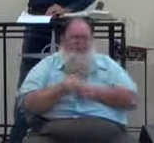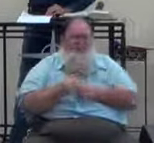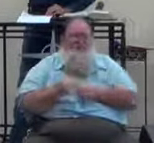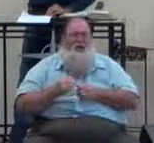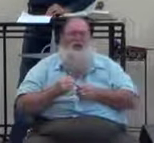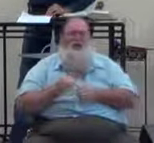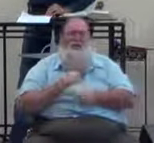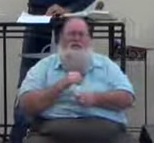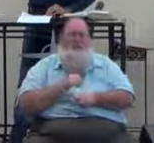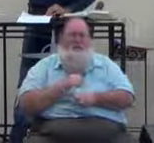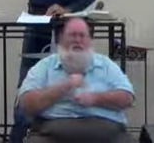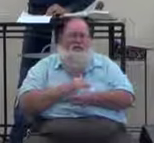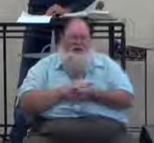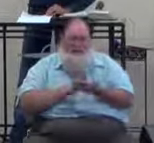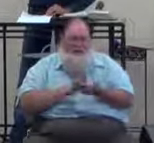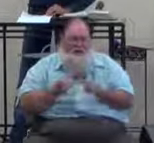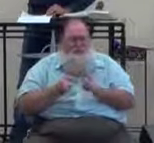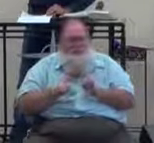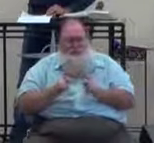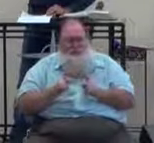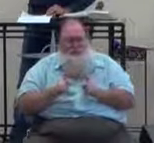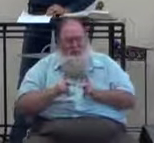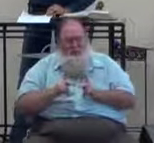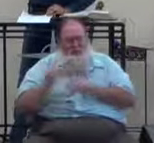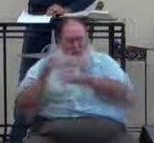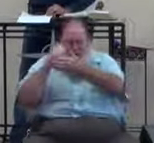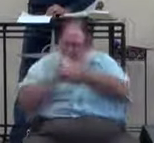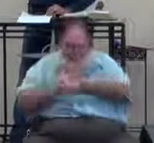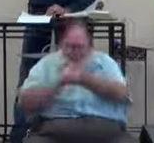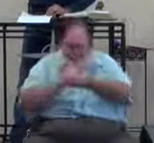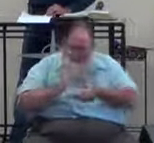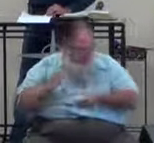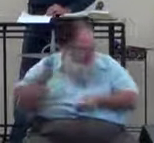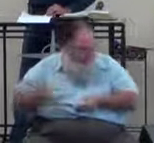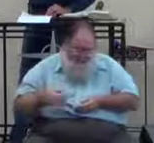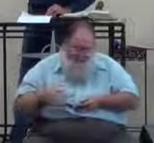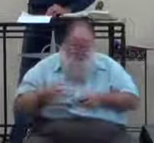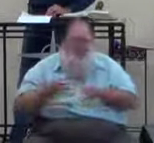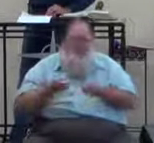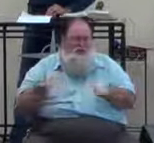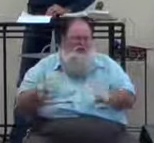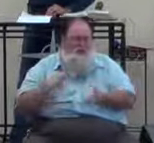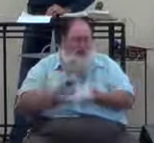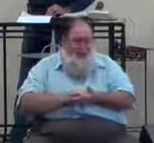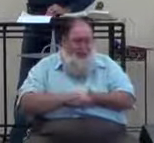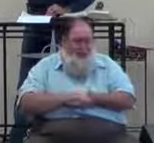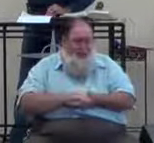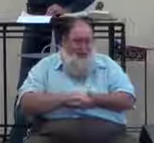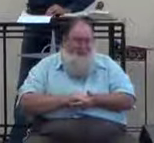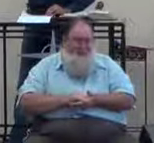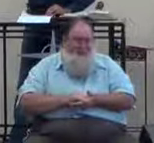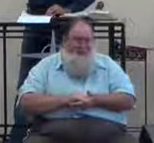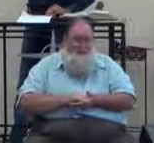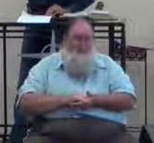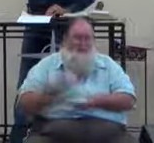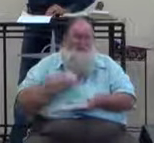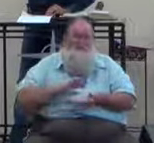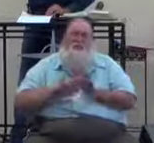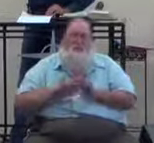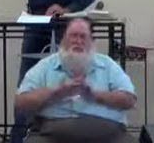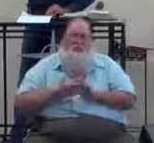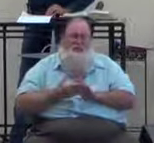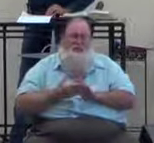people. And help us to never, never lose that. We can get comfortable and slip and fall.